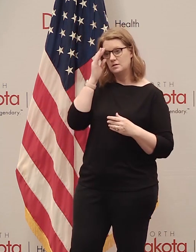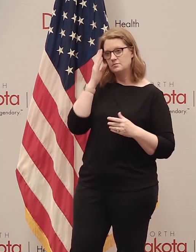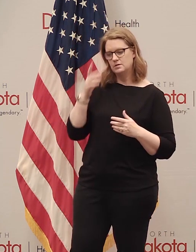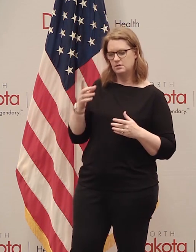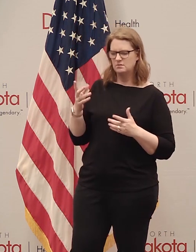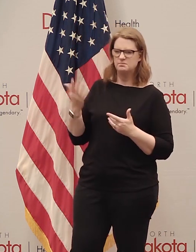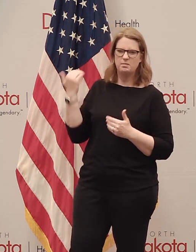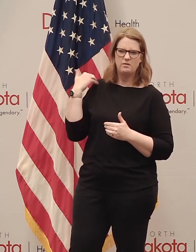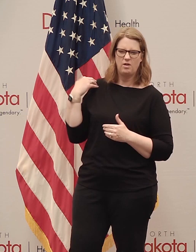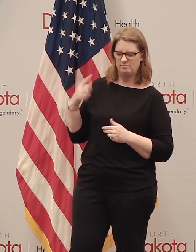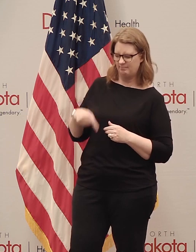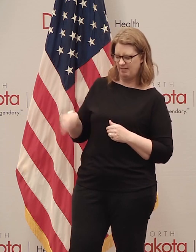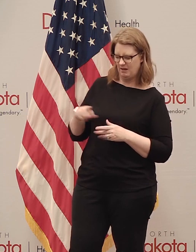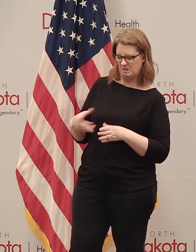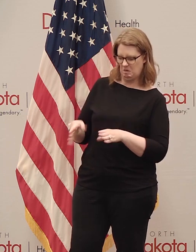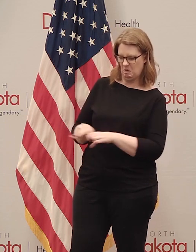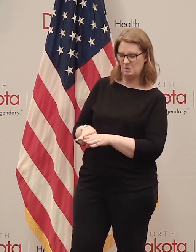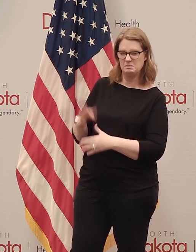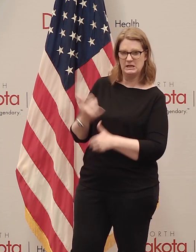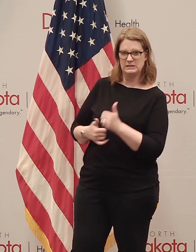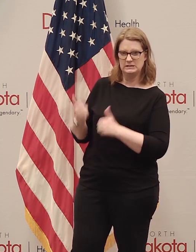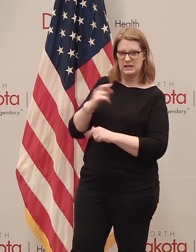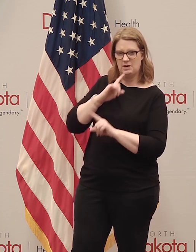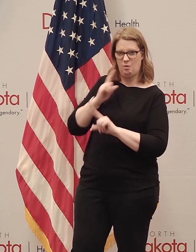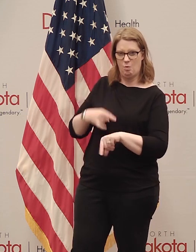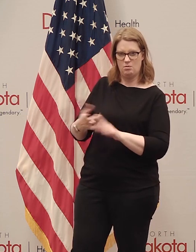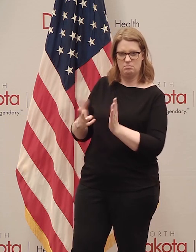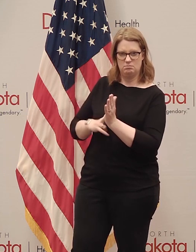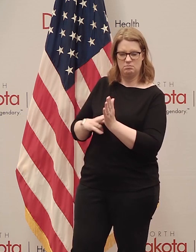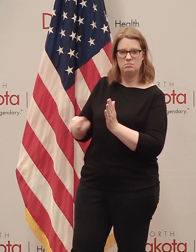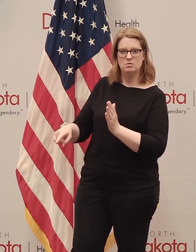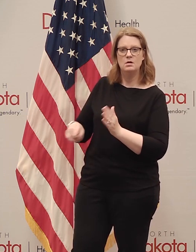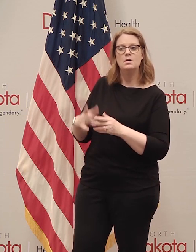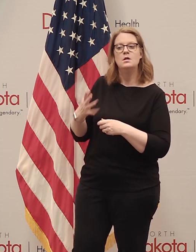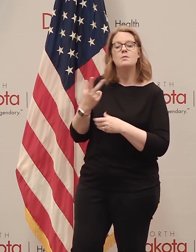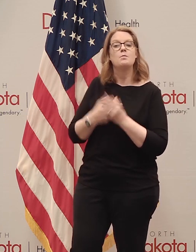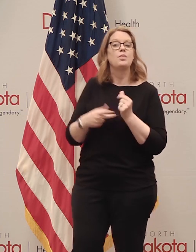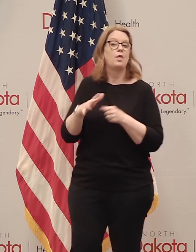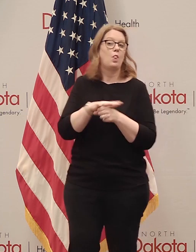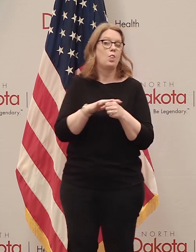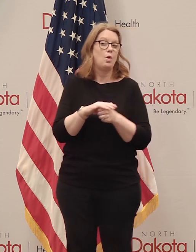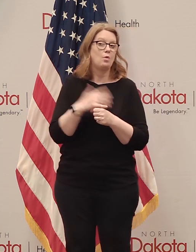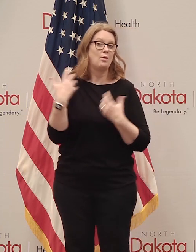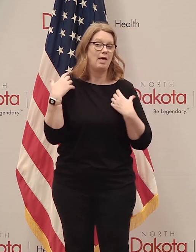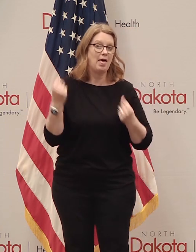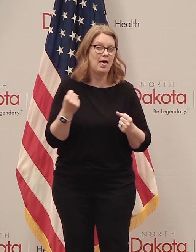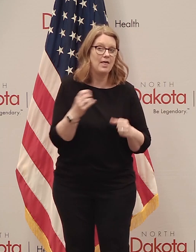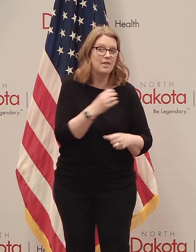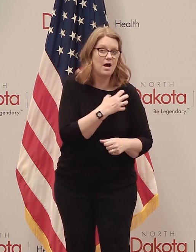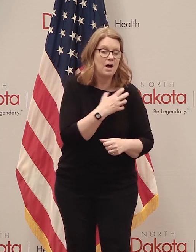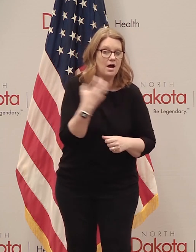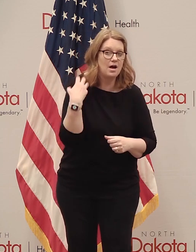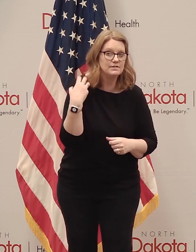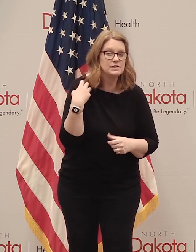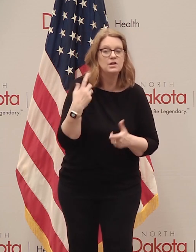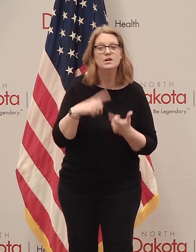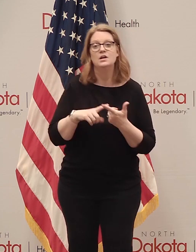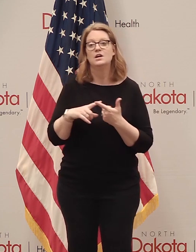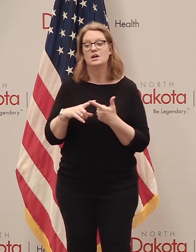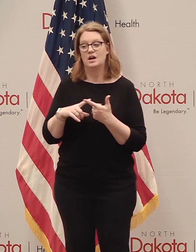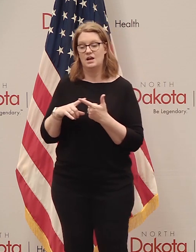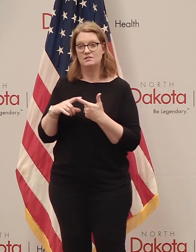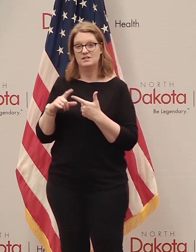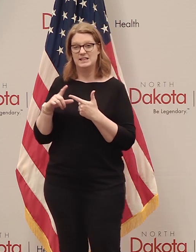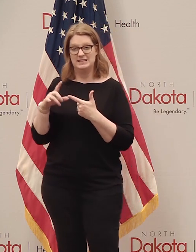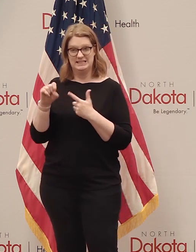this pandemic, been closed by executive order, that both the local health officer and the state health officer, between those